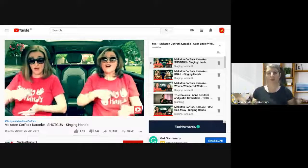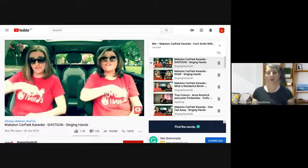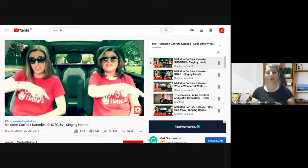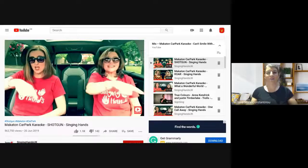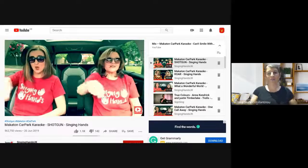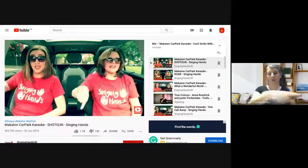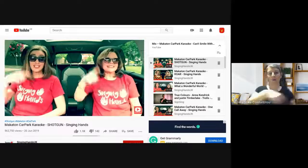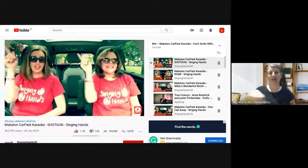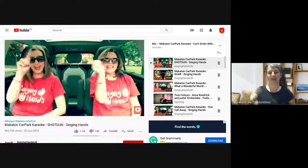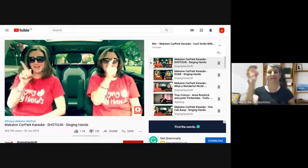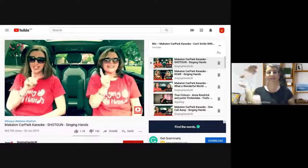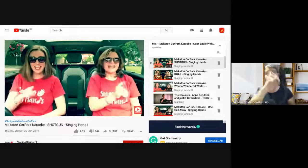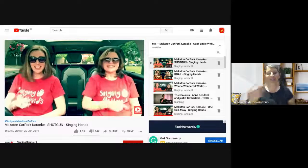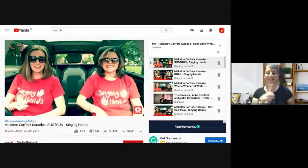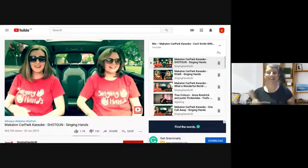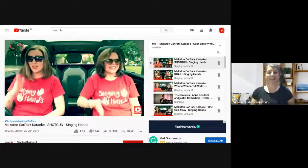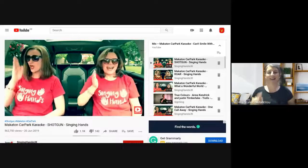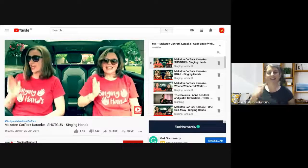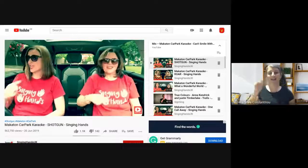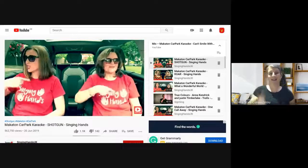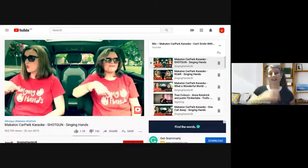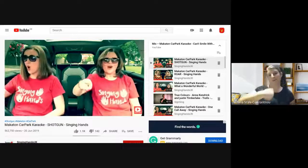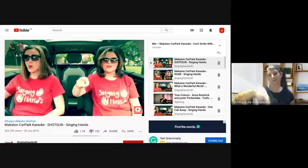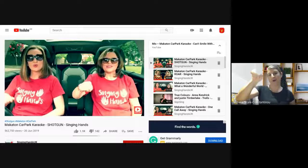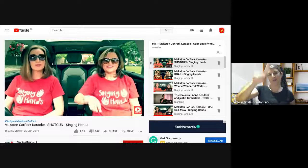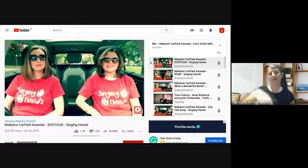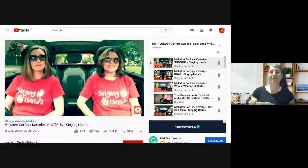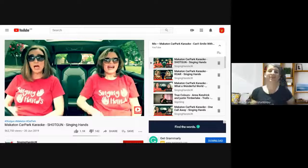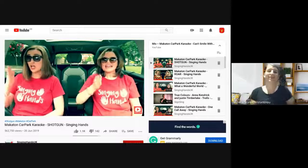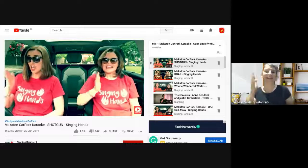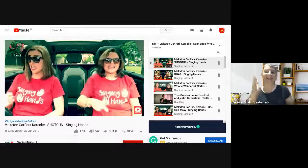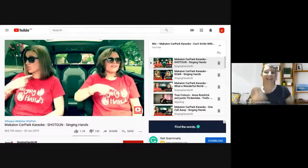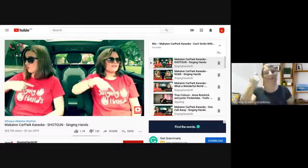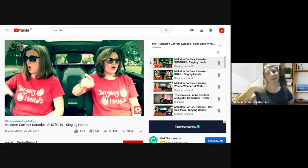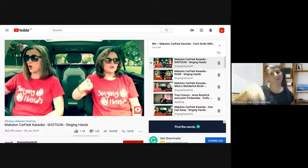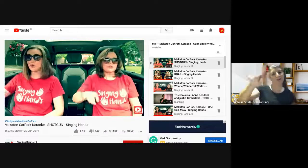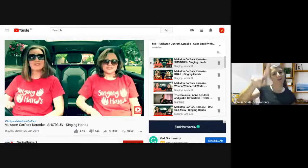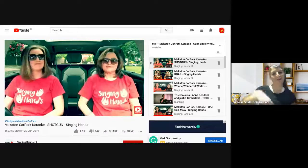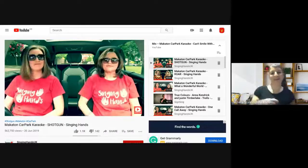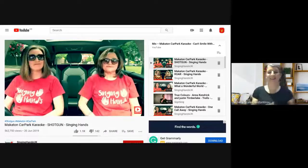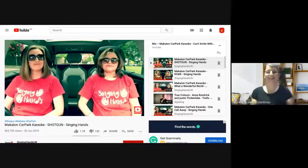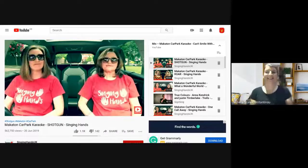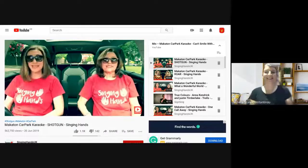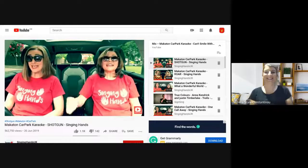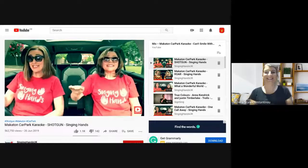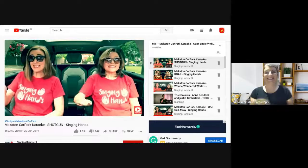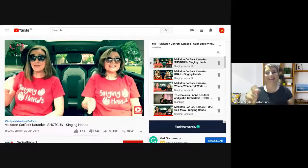South of the equator, navigation, gotta hit the road, gotta hit the road.